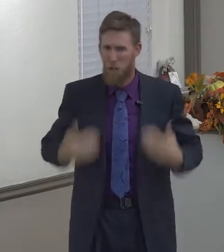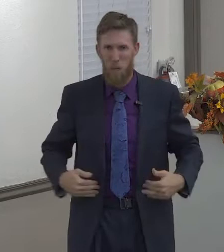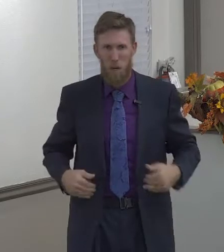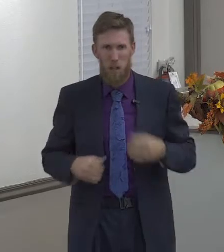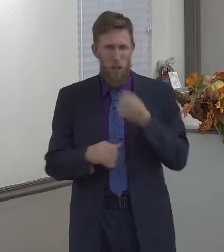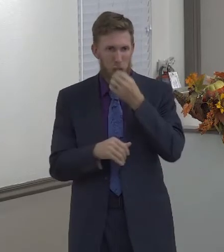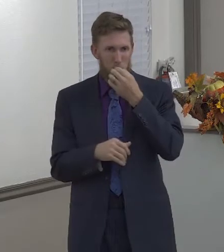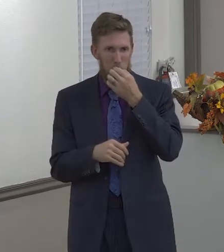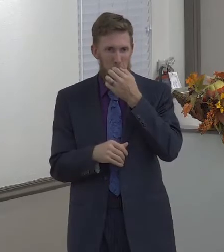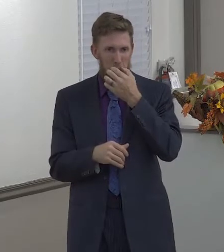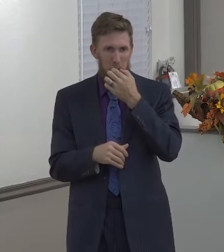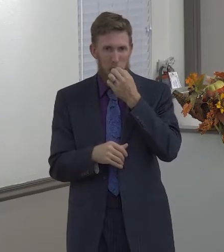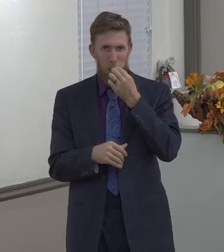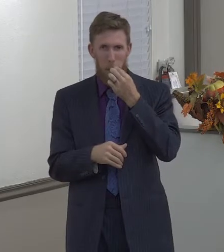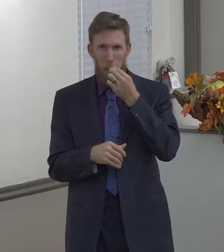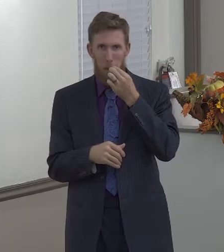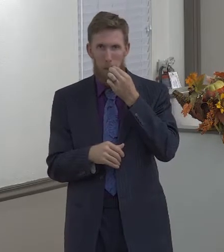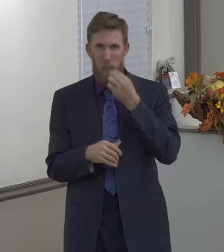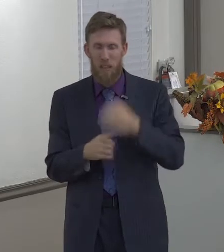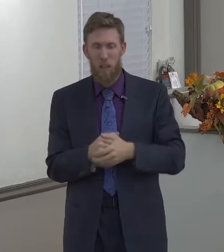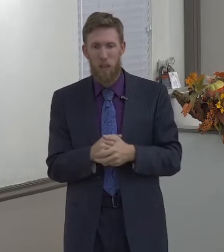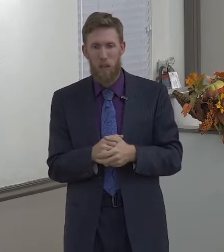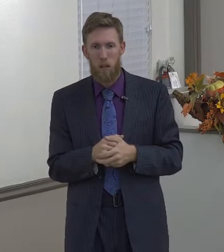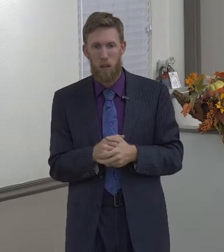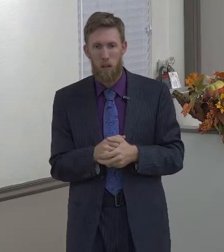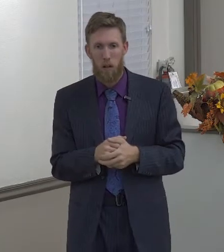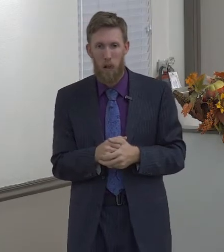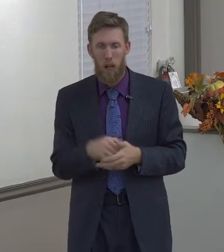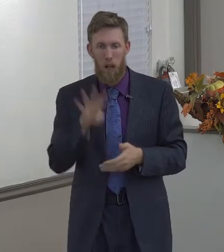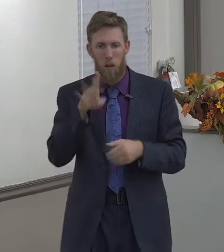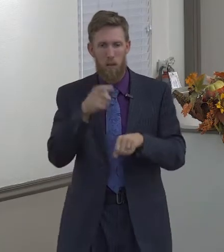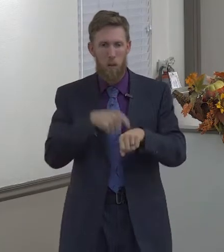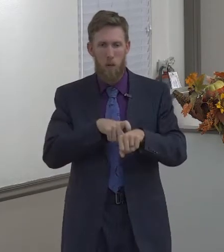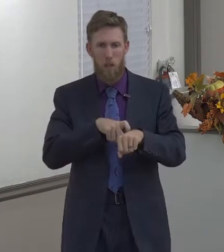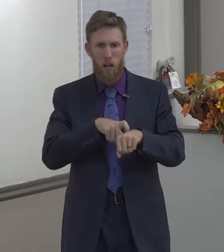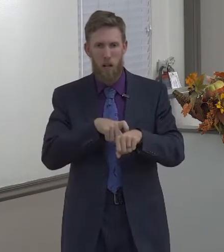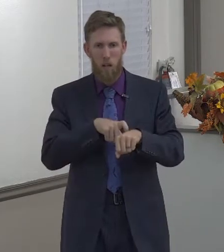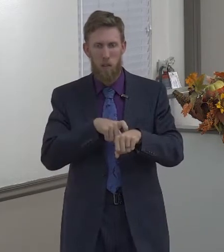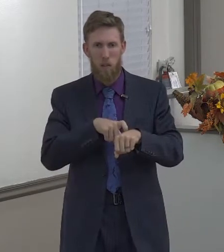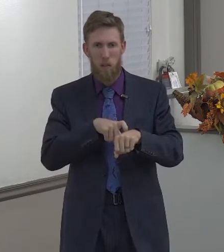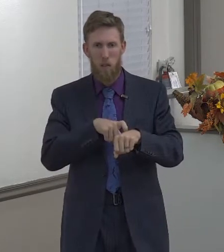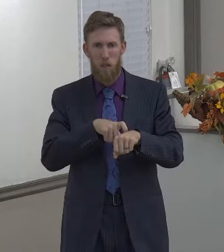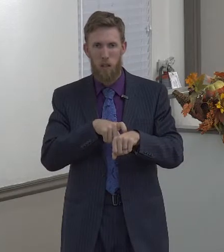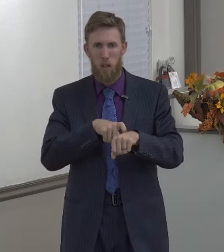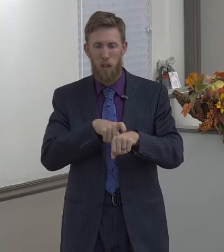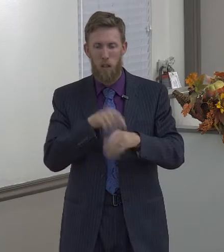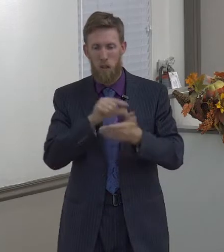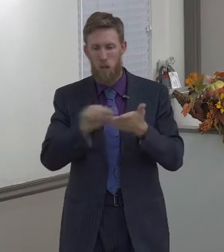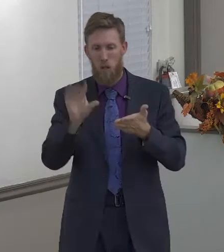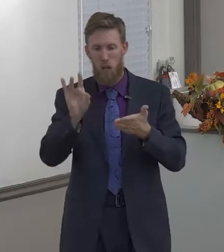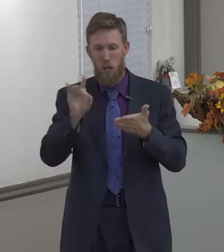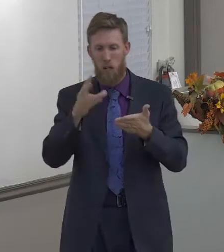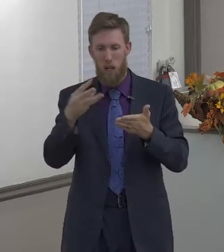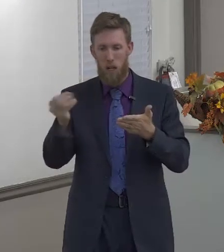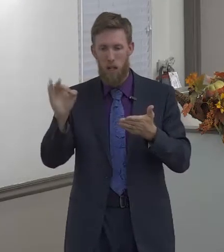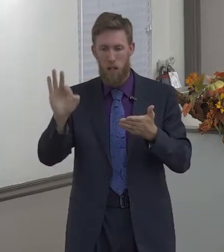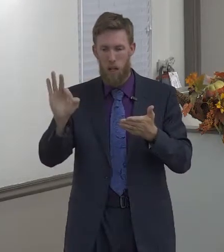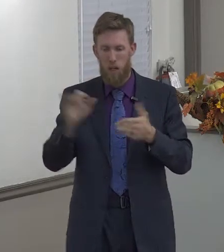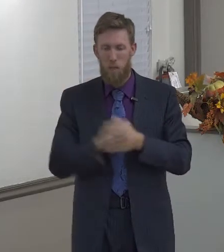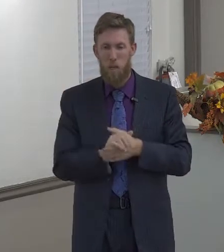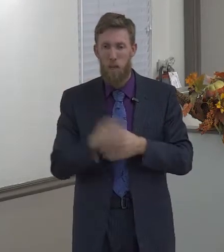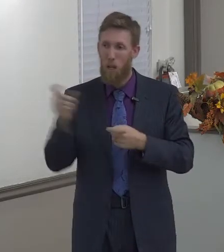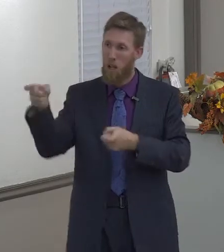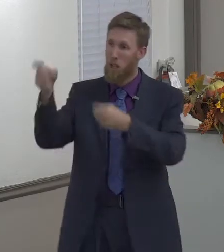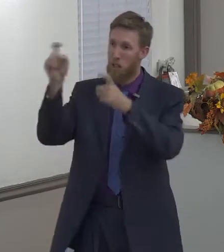Four times in verses 8 and 9, the Bible says that the gifts that are given by the Spirit. It is given by the